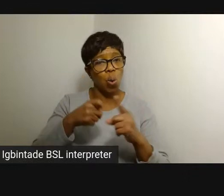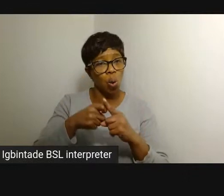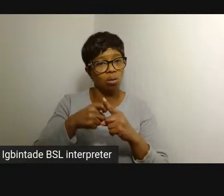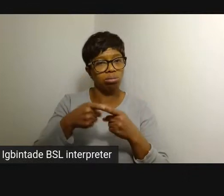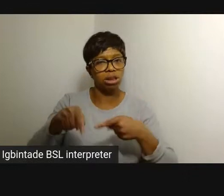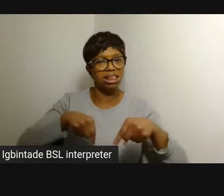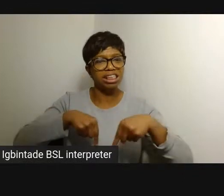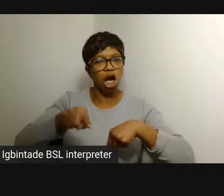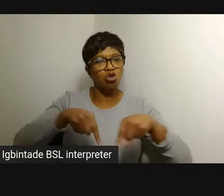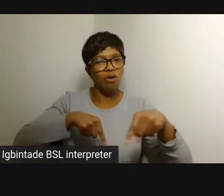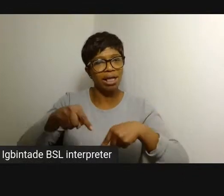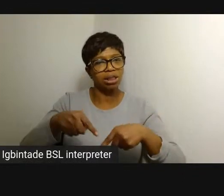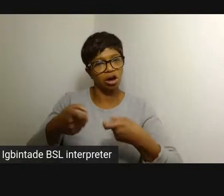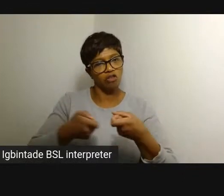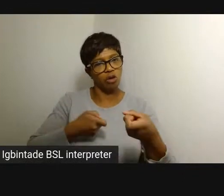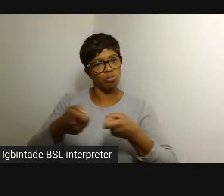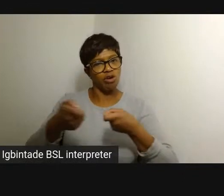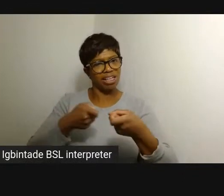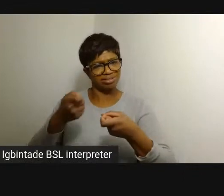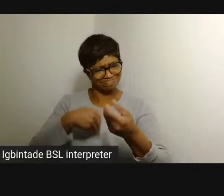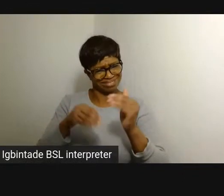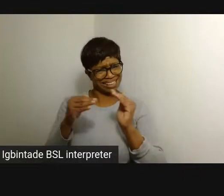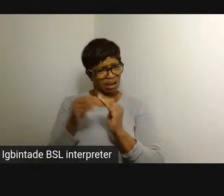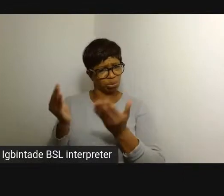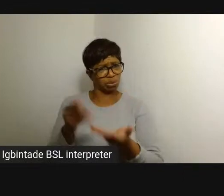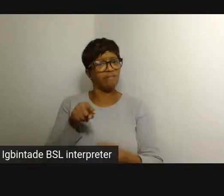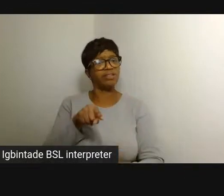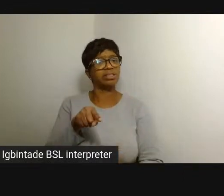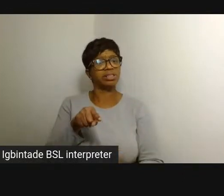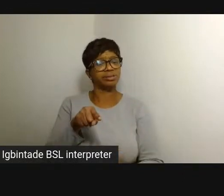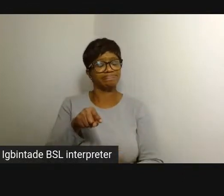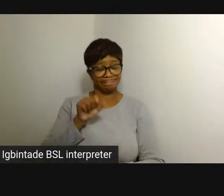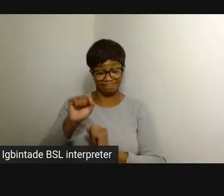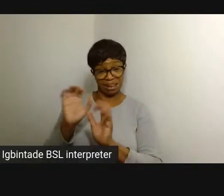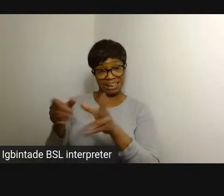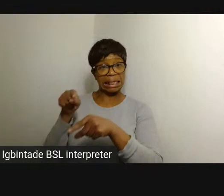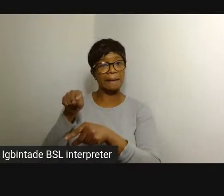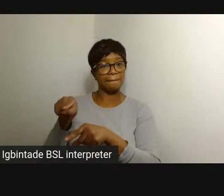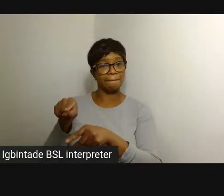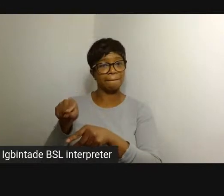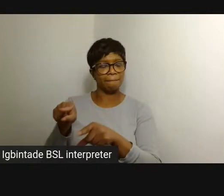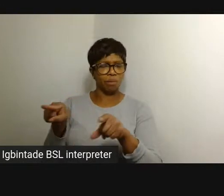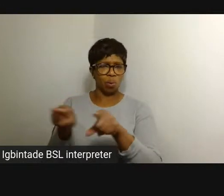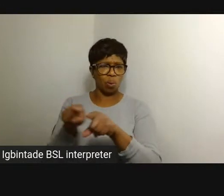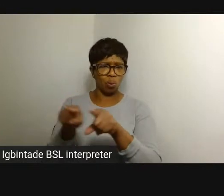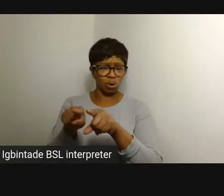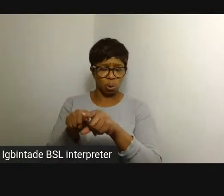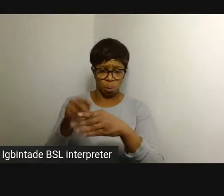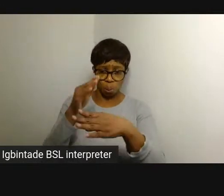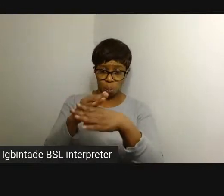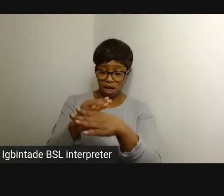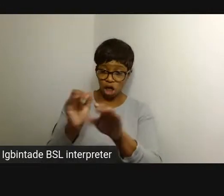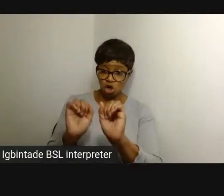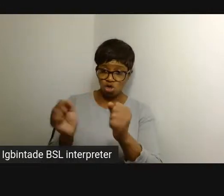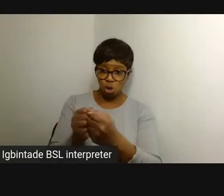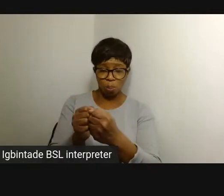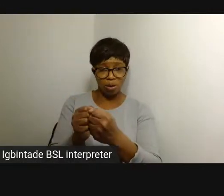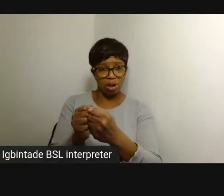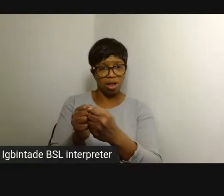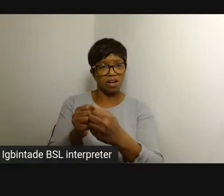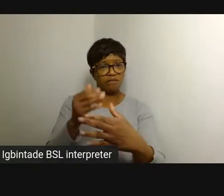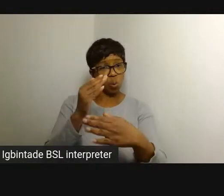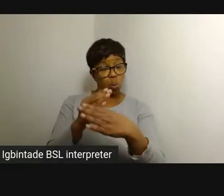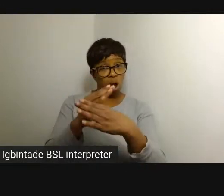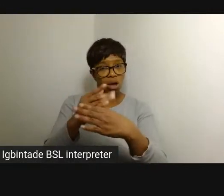Operations in In-House Services, her team, and the working group for the work that